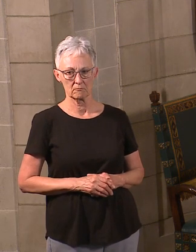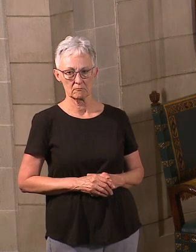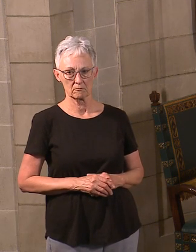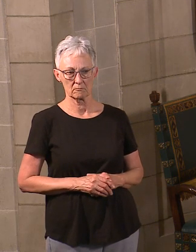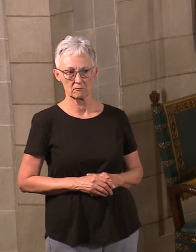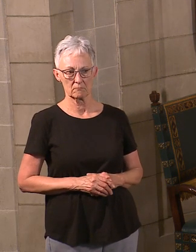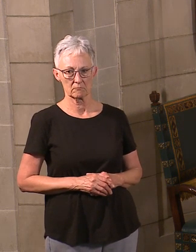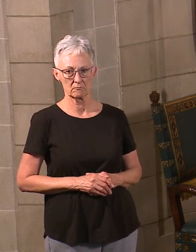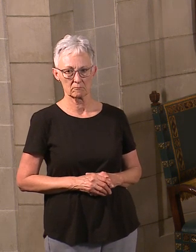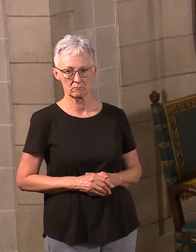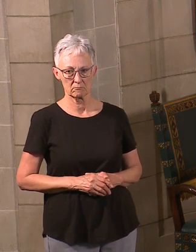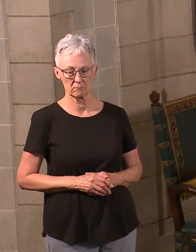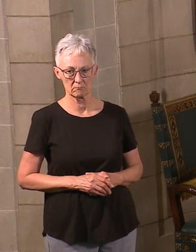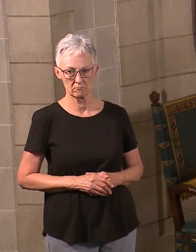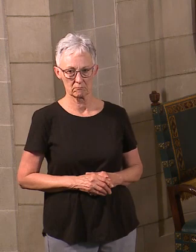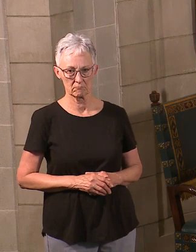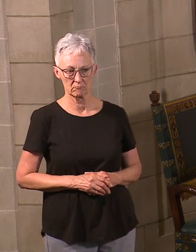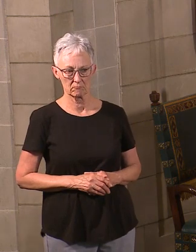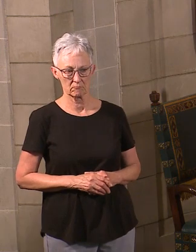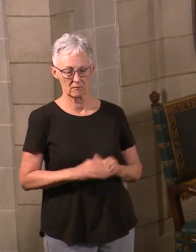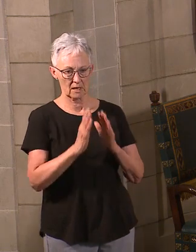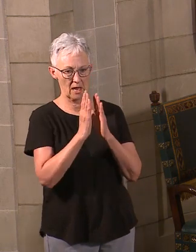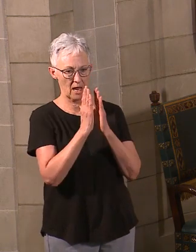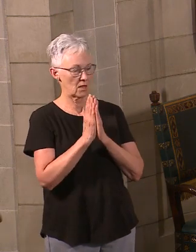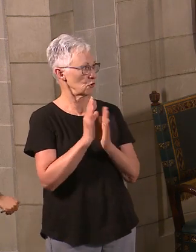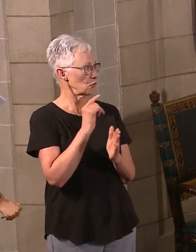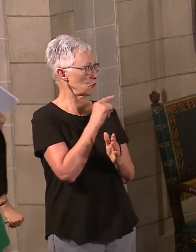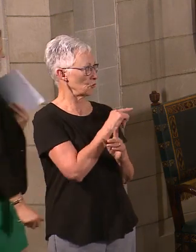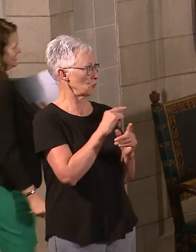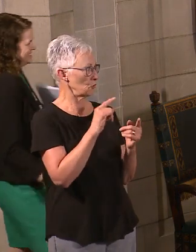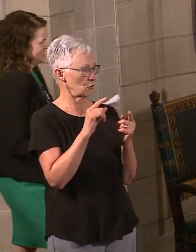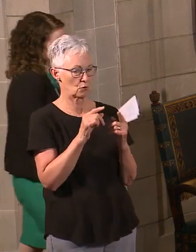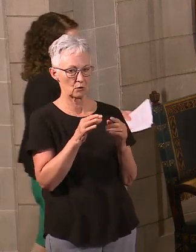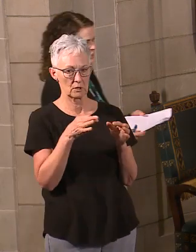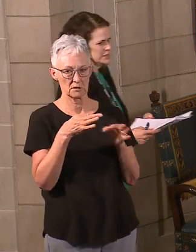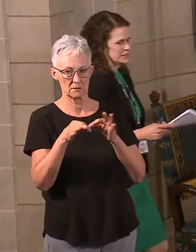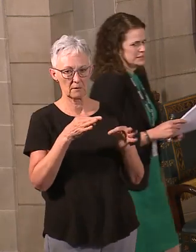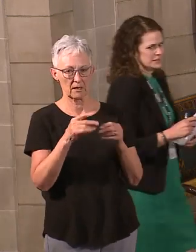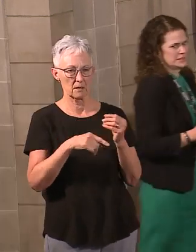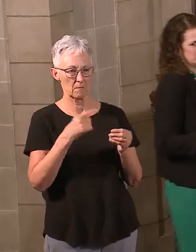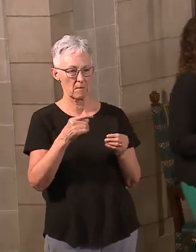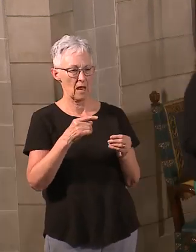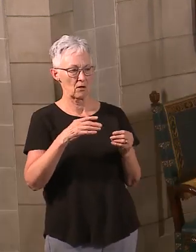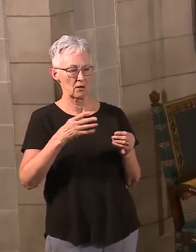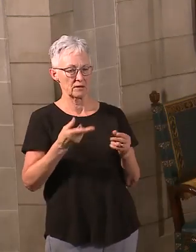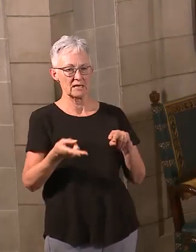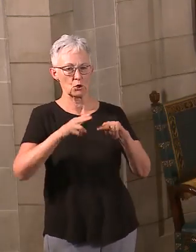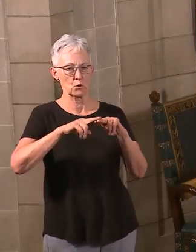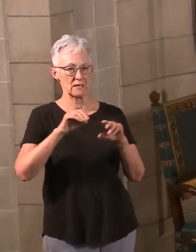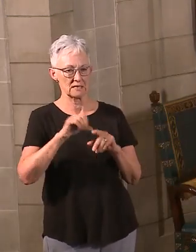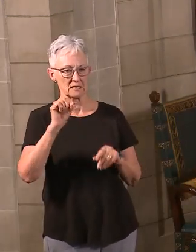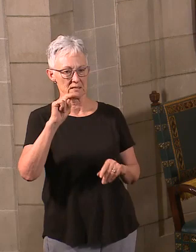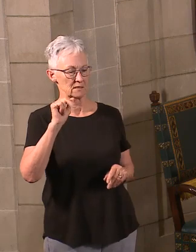the allotments could have on families? Sure. Stephanie, again, I'm going to ask you to repeat the question and then answer it.